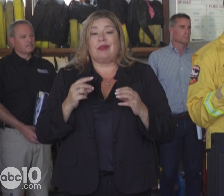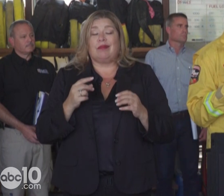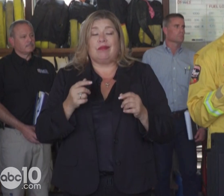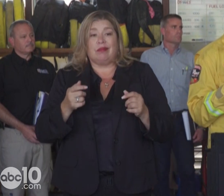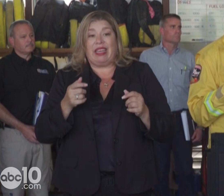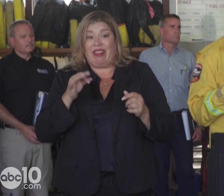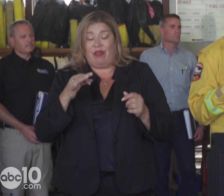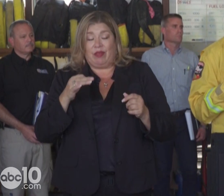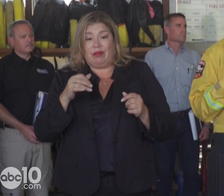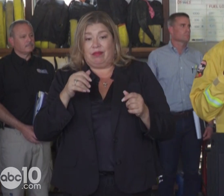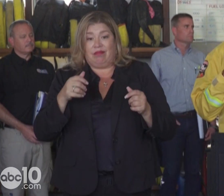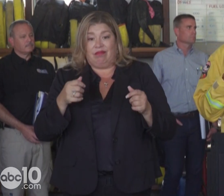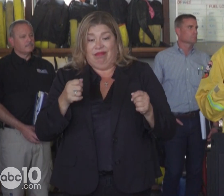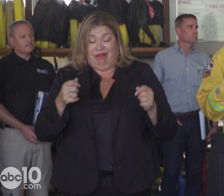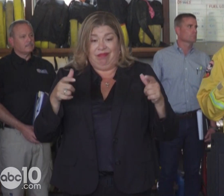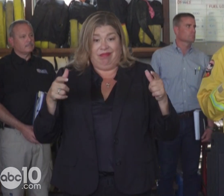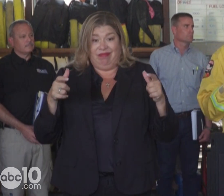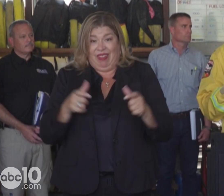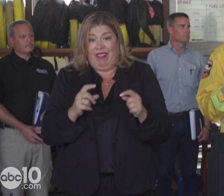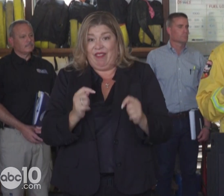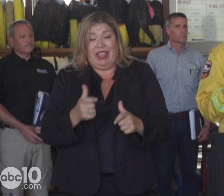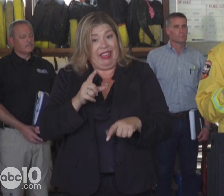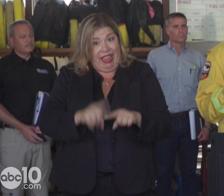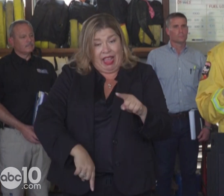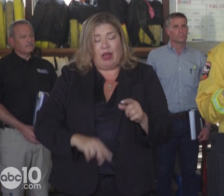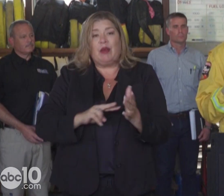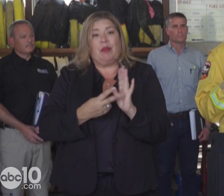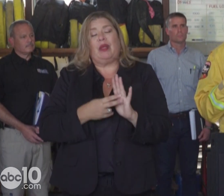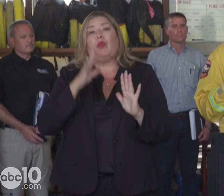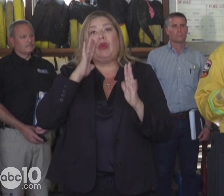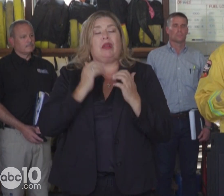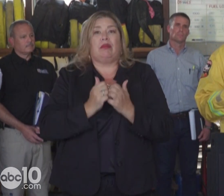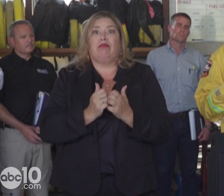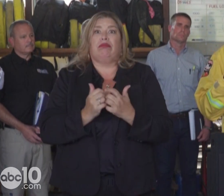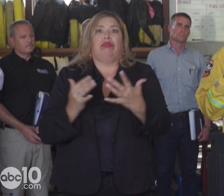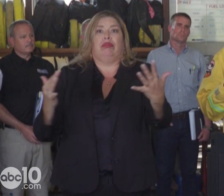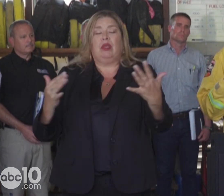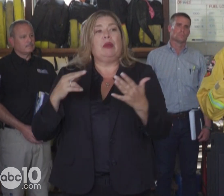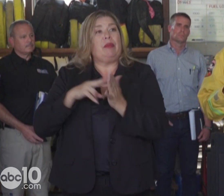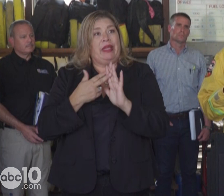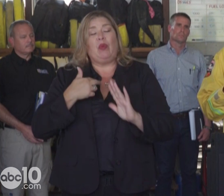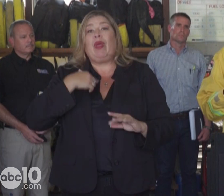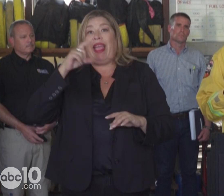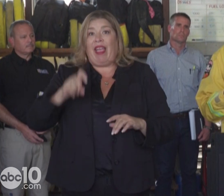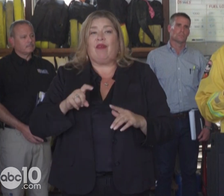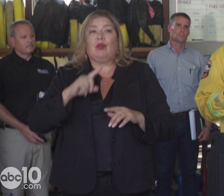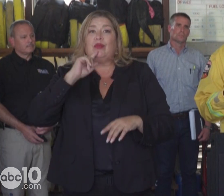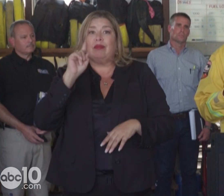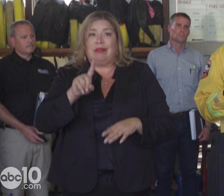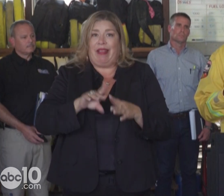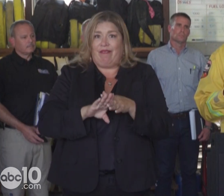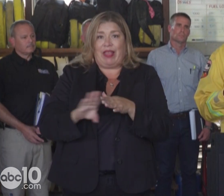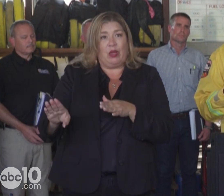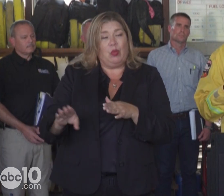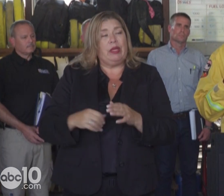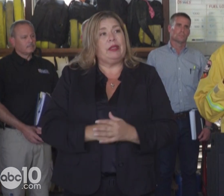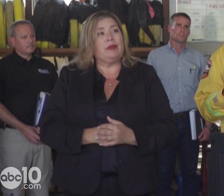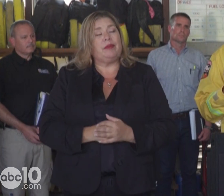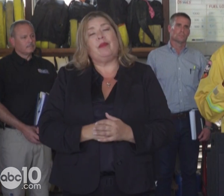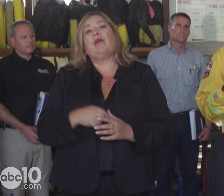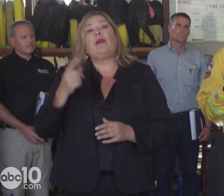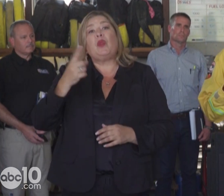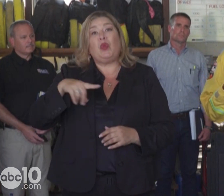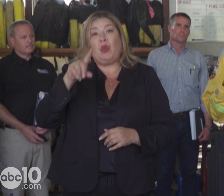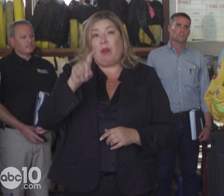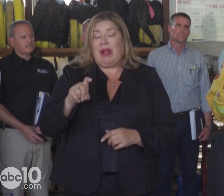early stage. It's going to start running in a direction, and we're going to have to evacuate. You